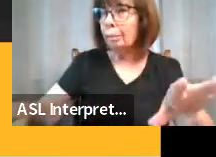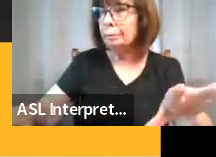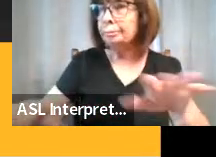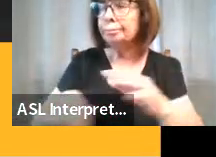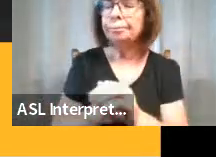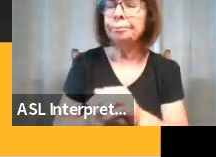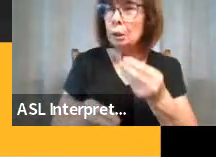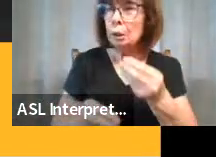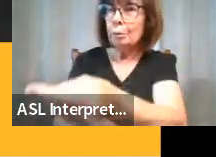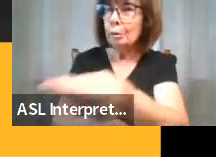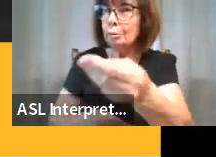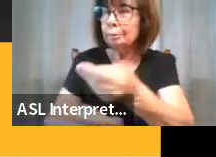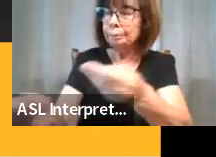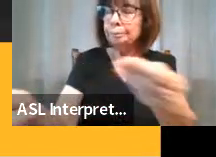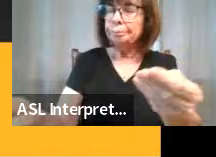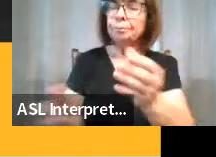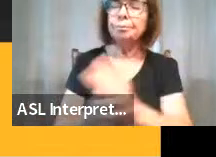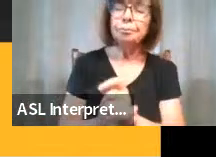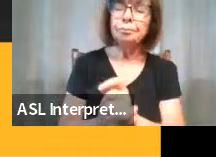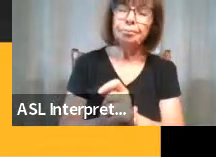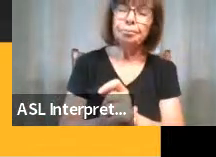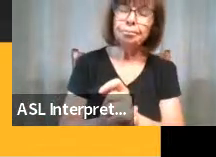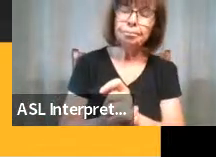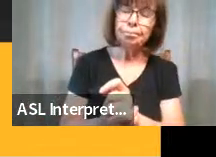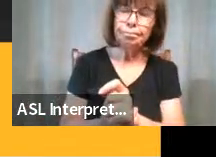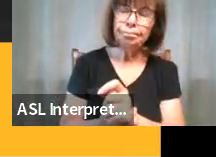So I think there's a lots of